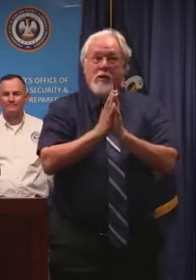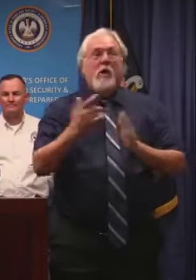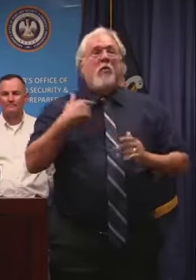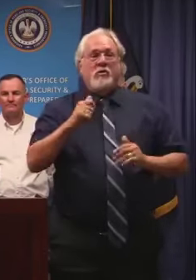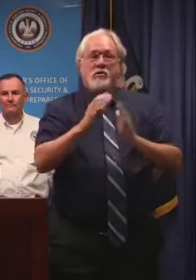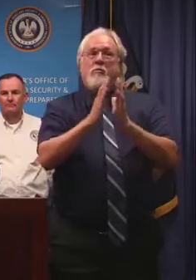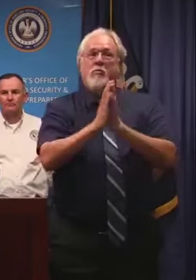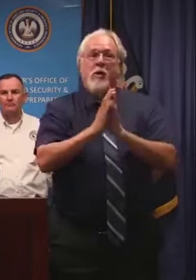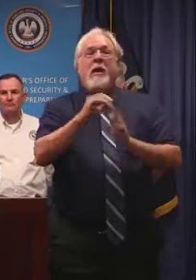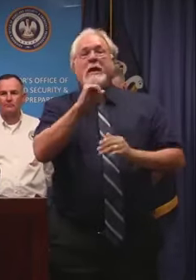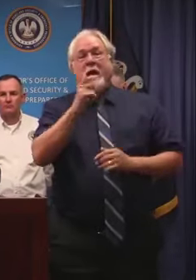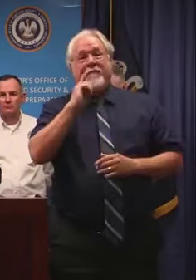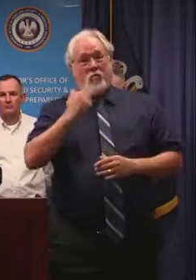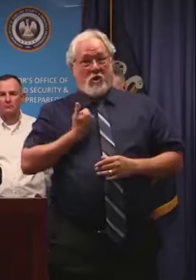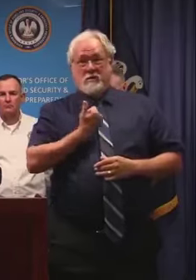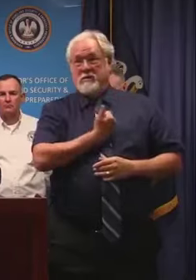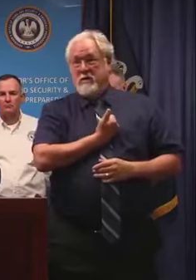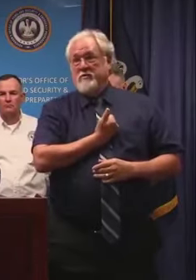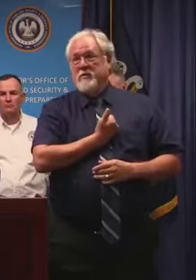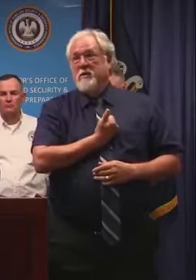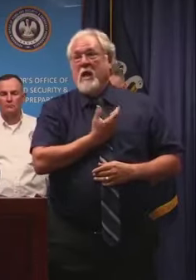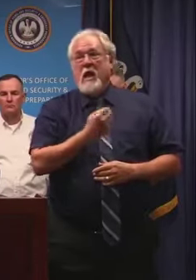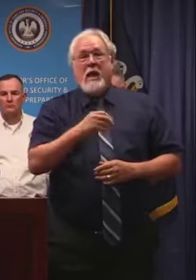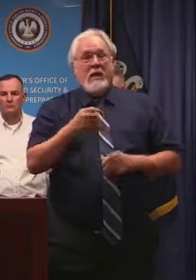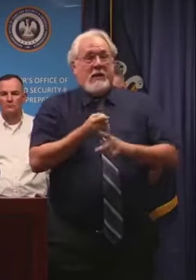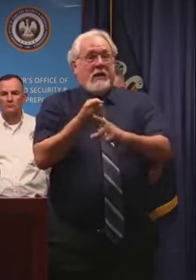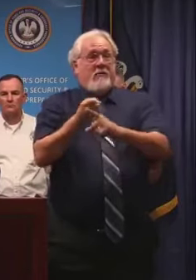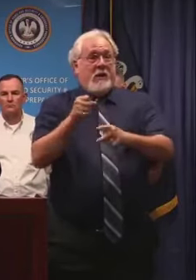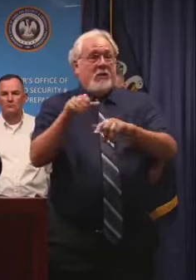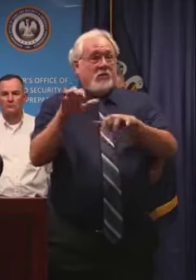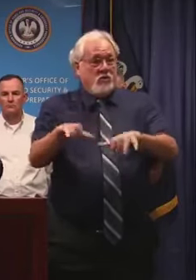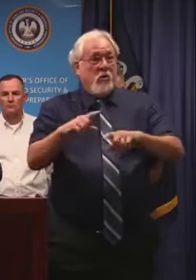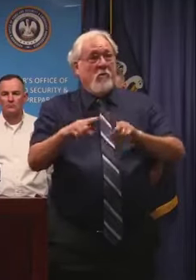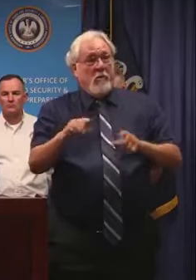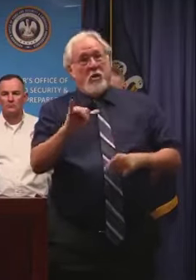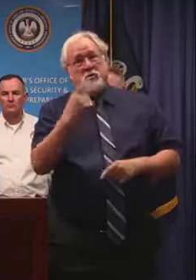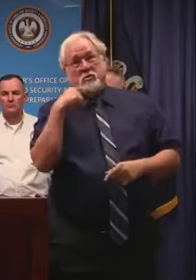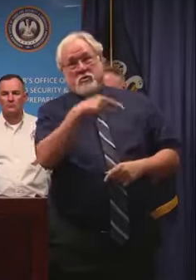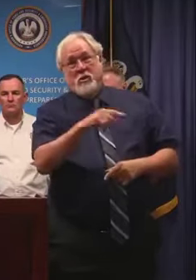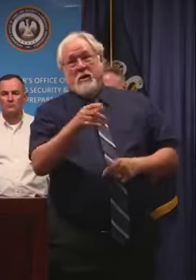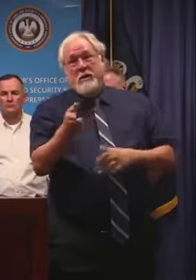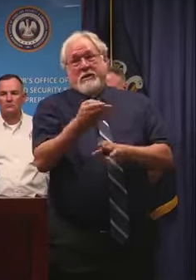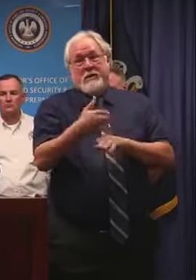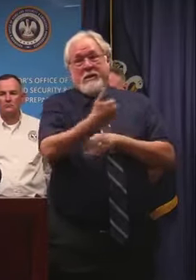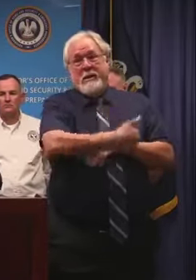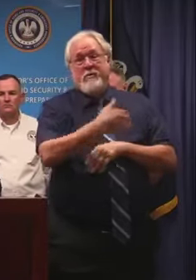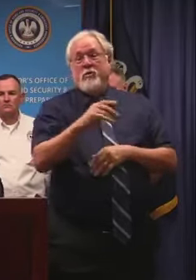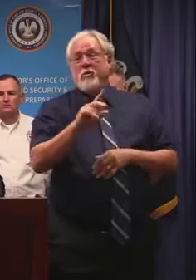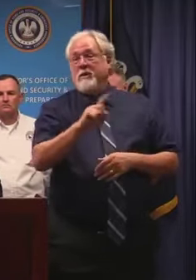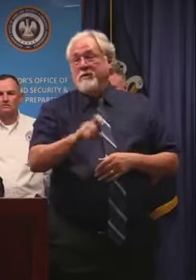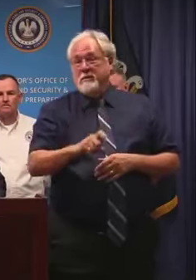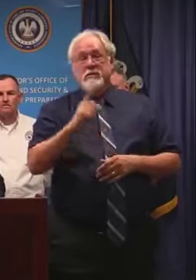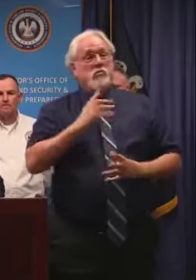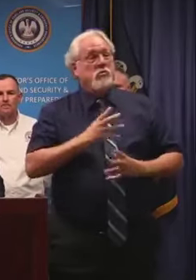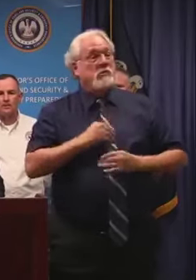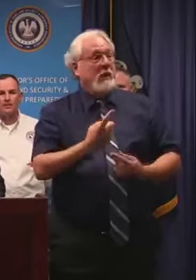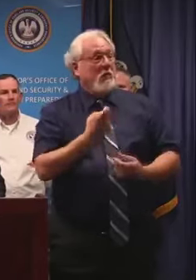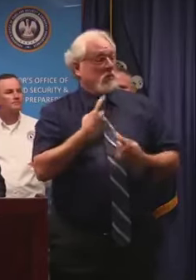should pray not just for ourselves and that the impacts of the storm be minimal, but also for our neighbors in Texas. And with that, we'll take